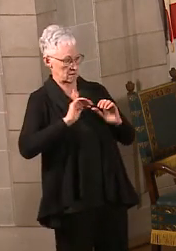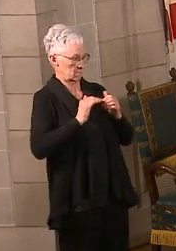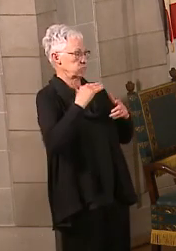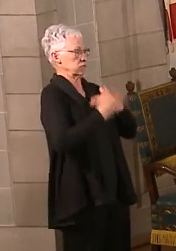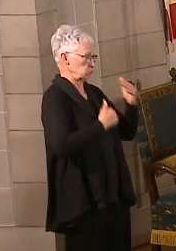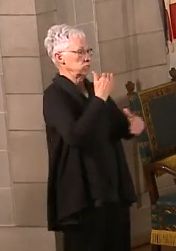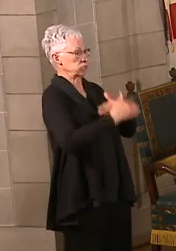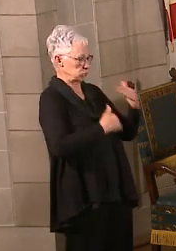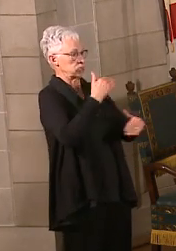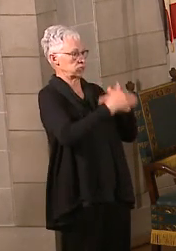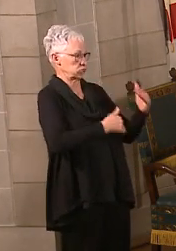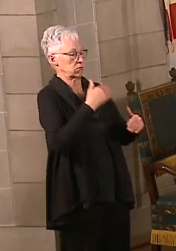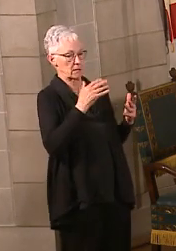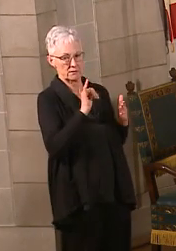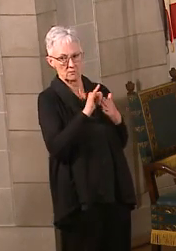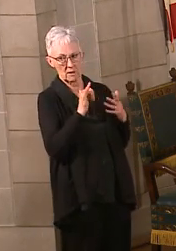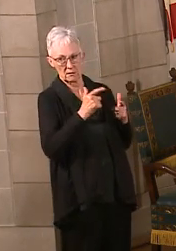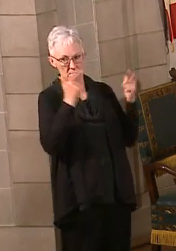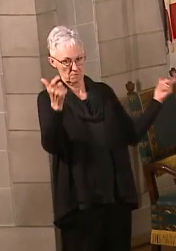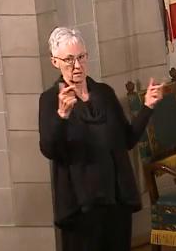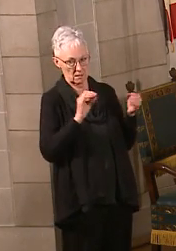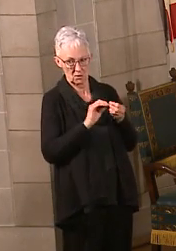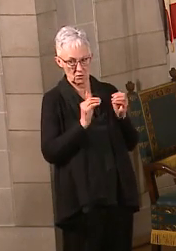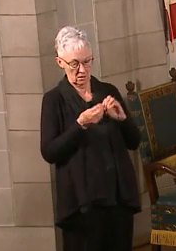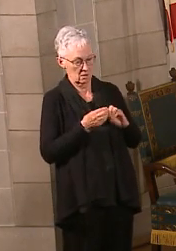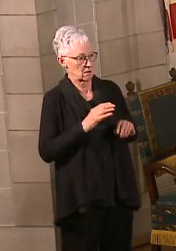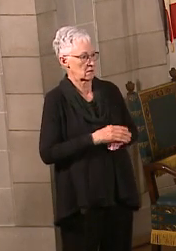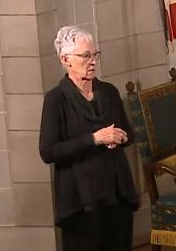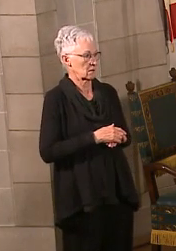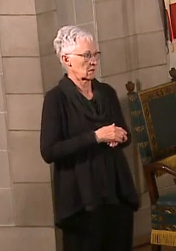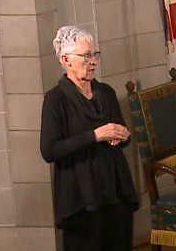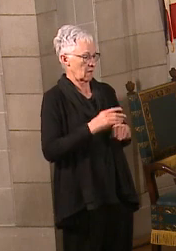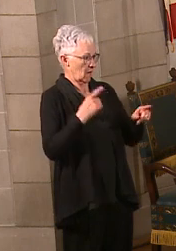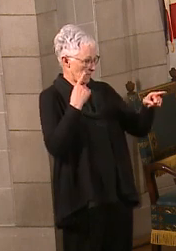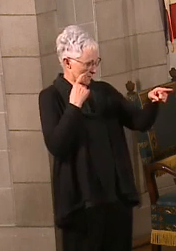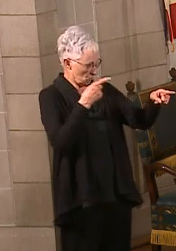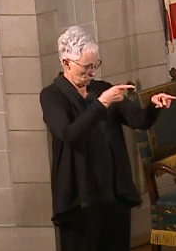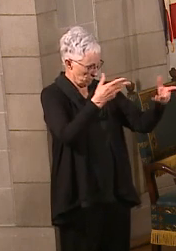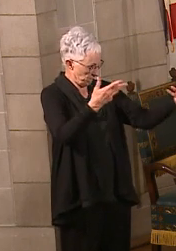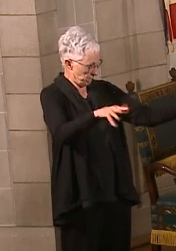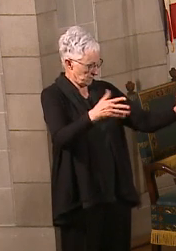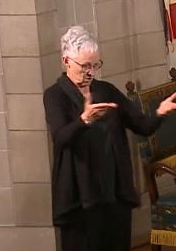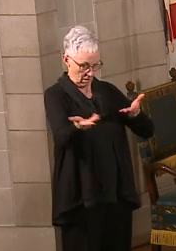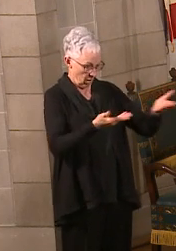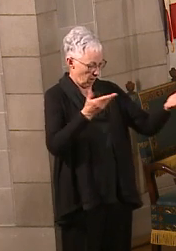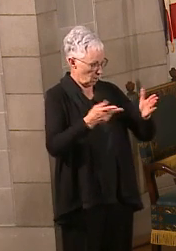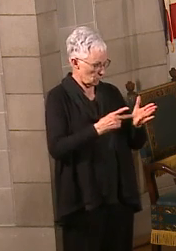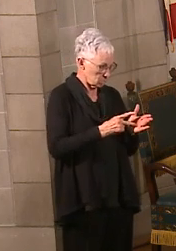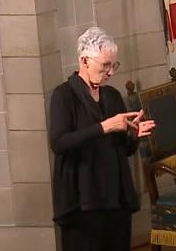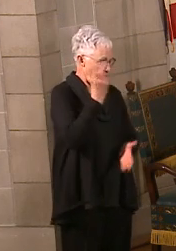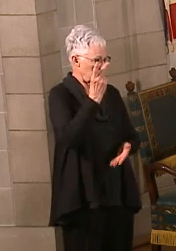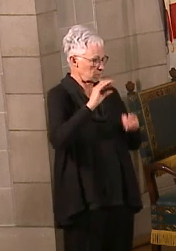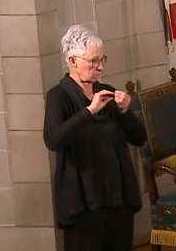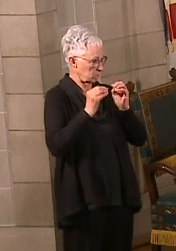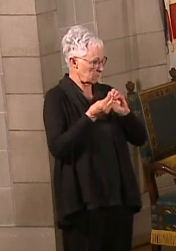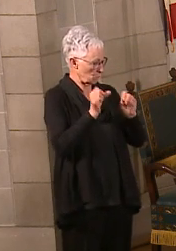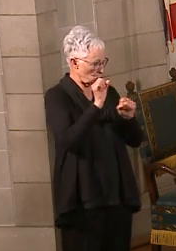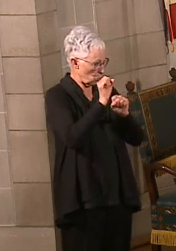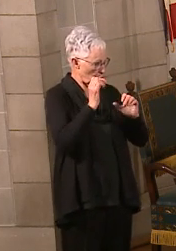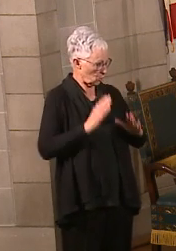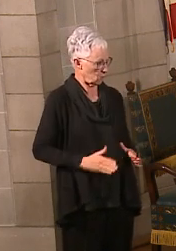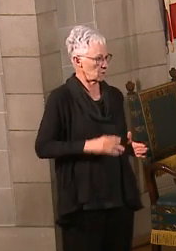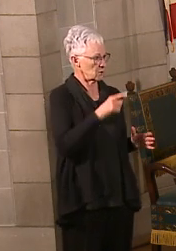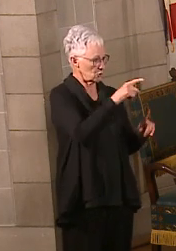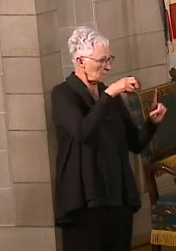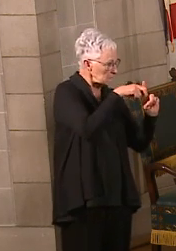the current pandemic. And I think that you've not only doubled your staff, you're getting volunteers in from other agencies and looking to get